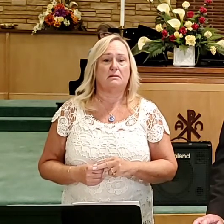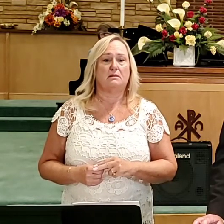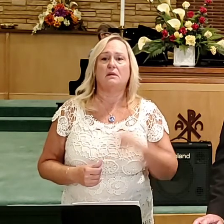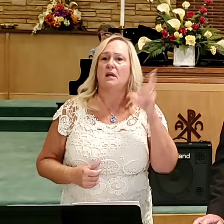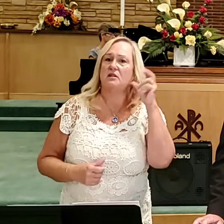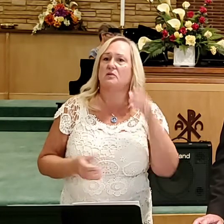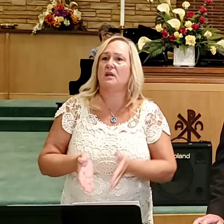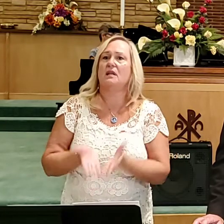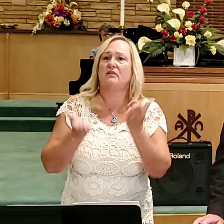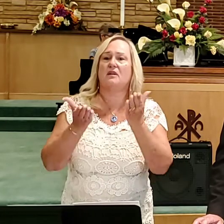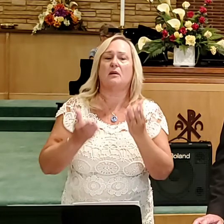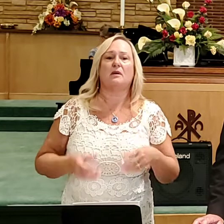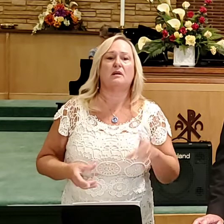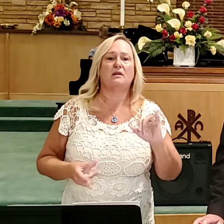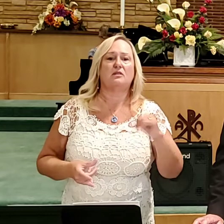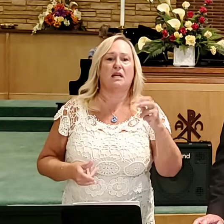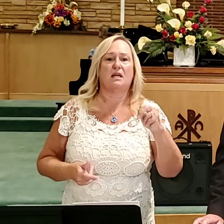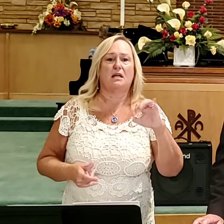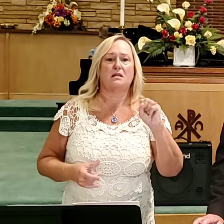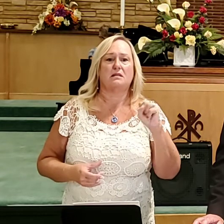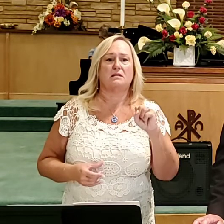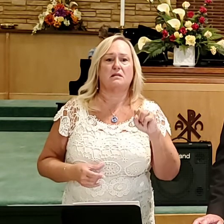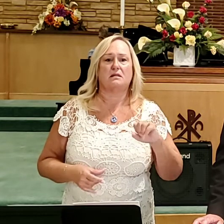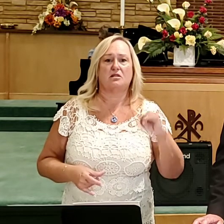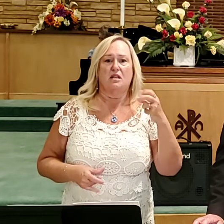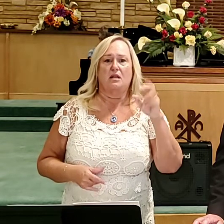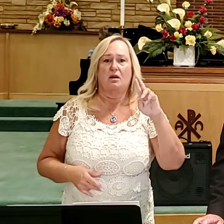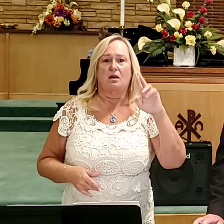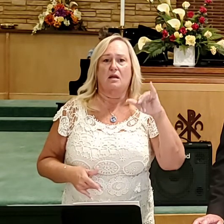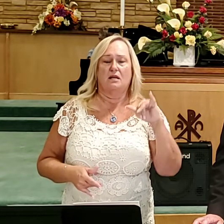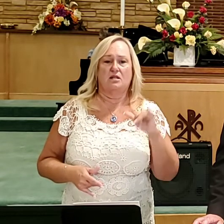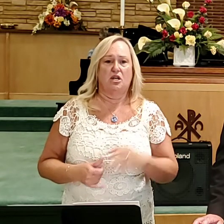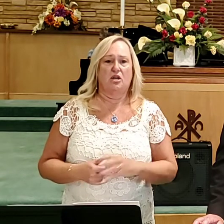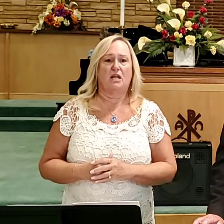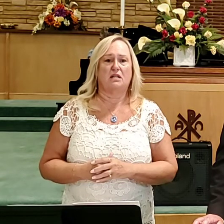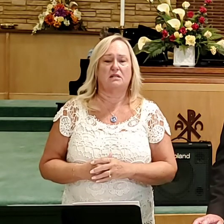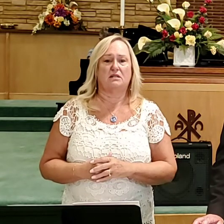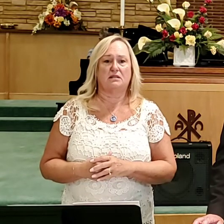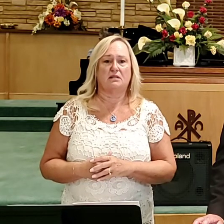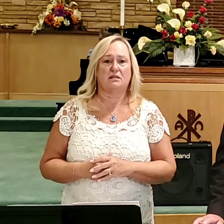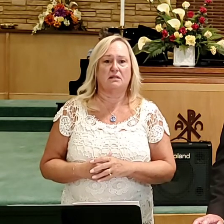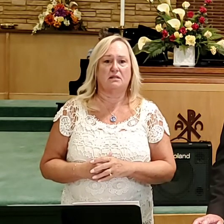Hear us as we lift up Janice and Jerry.